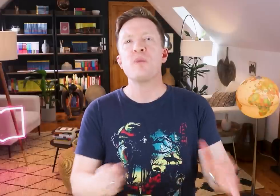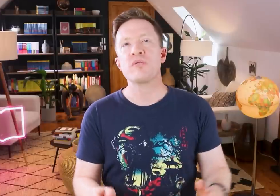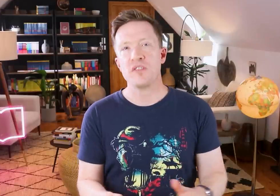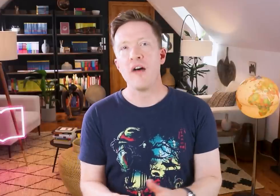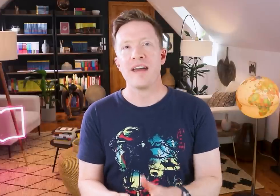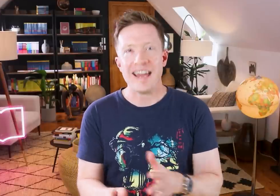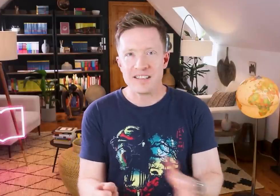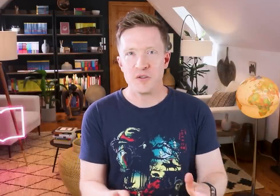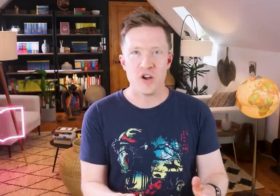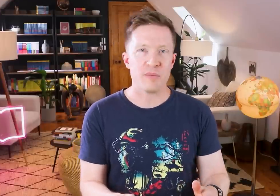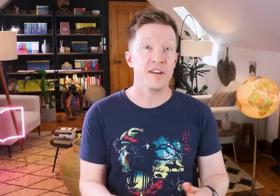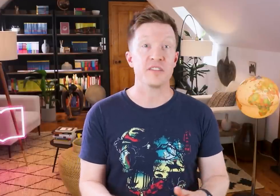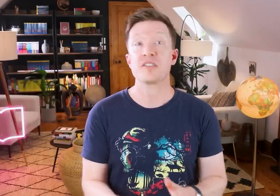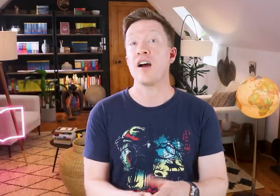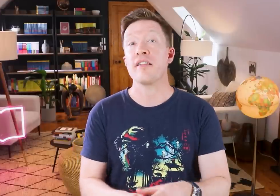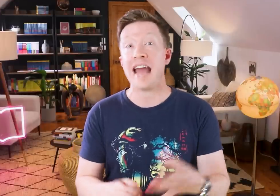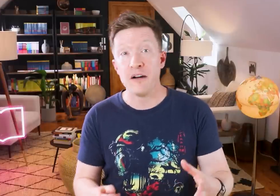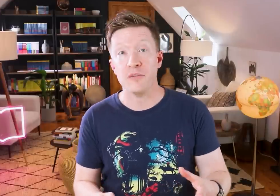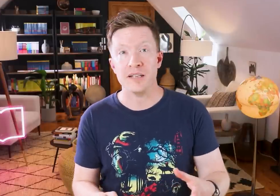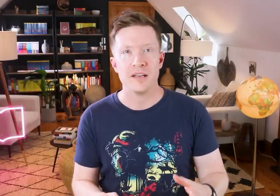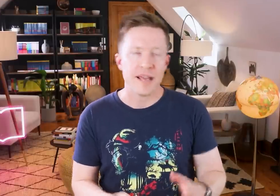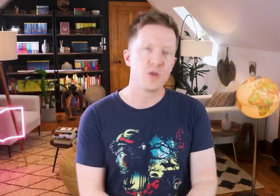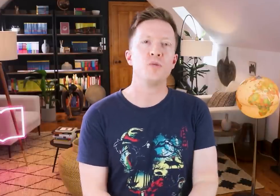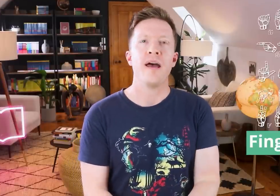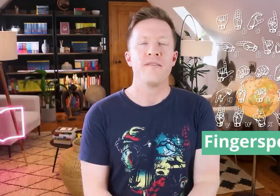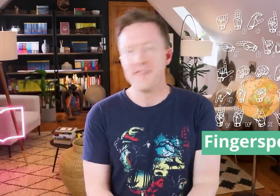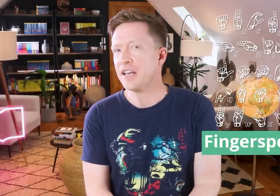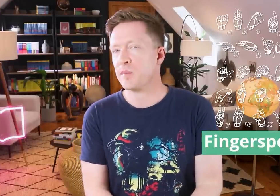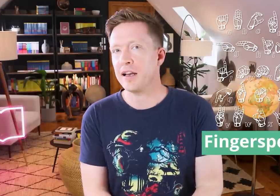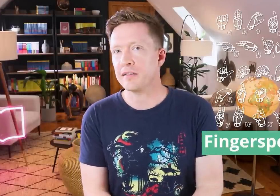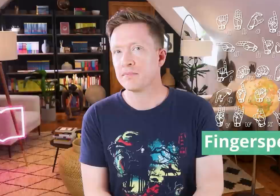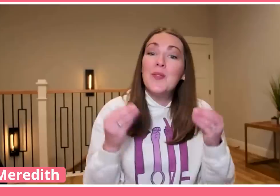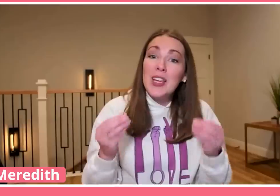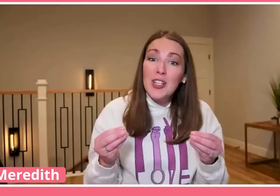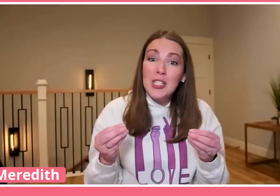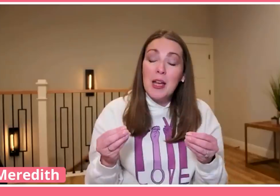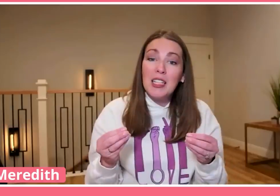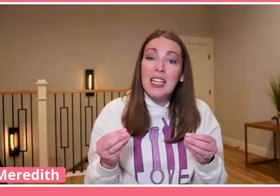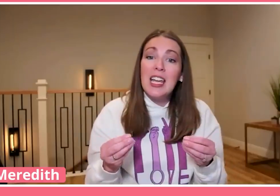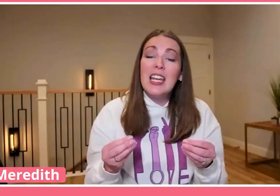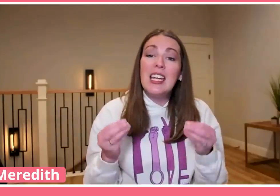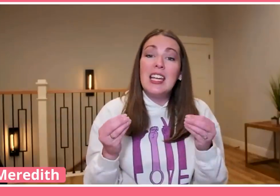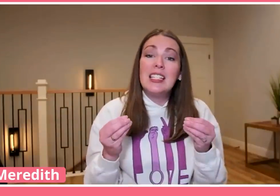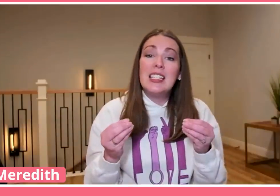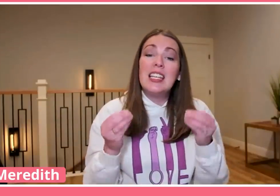most people start their ASL journey by learning to sign the alphabet. It's called fingerspelling. Fingerspelling is the